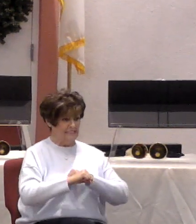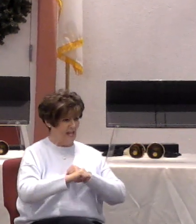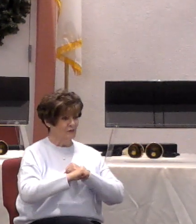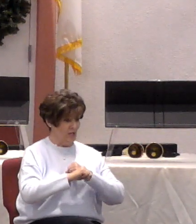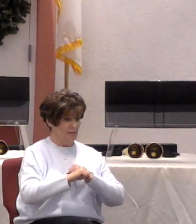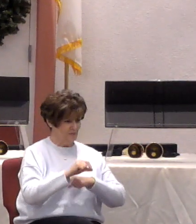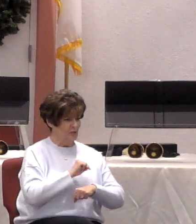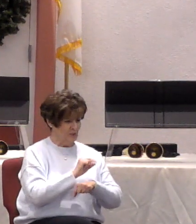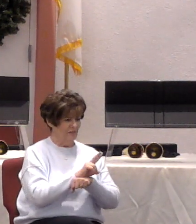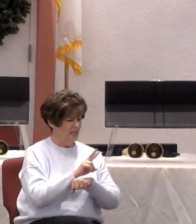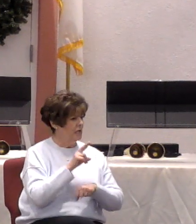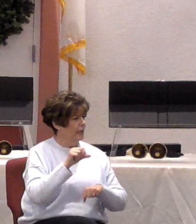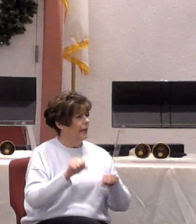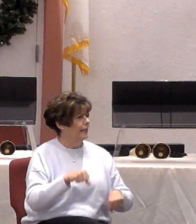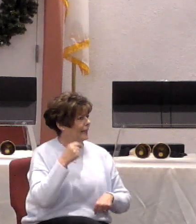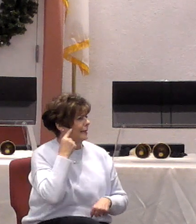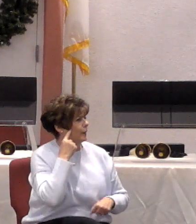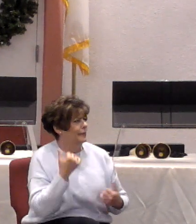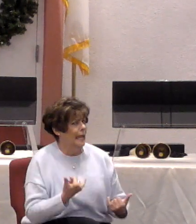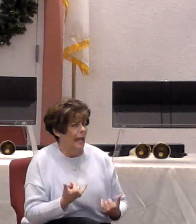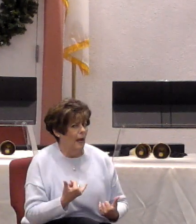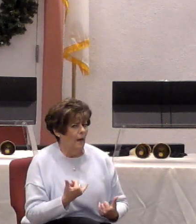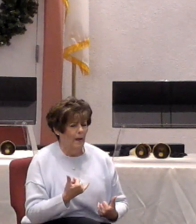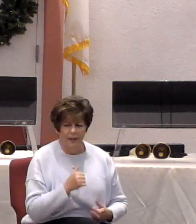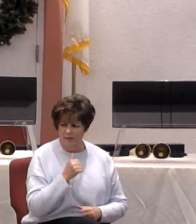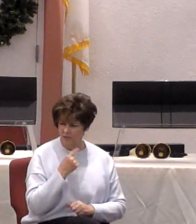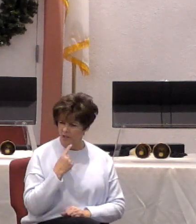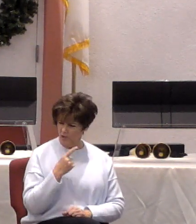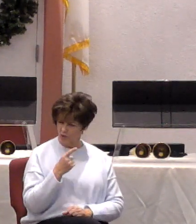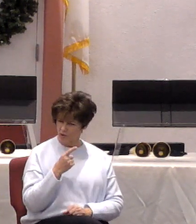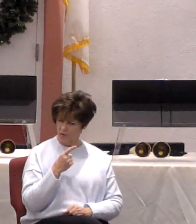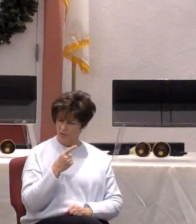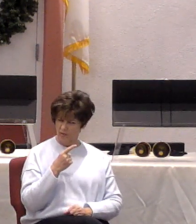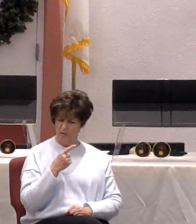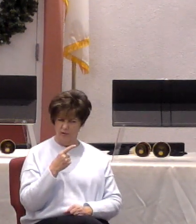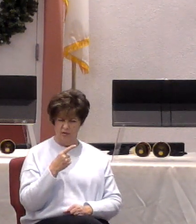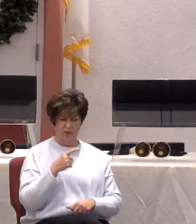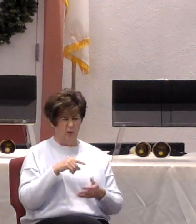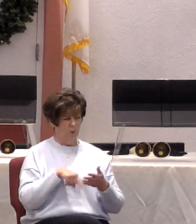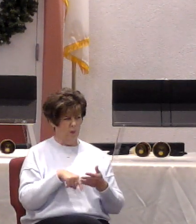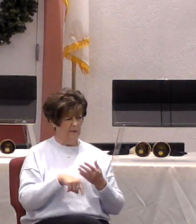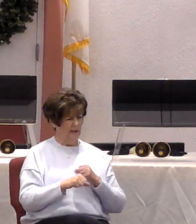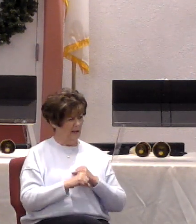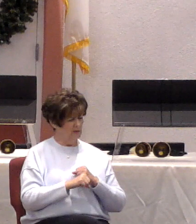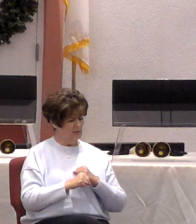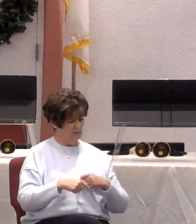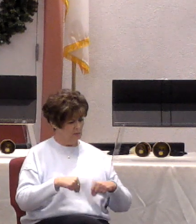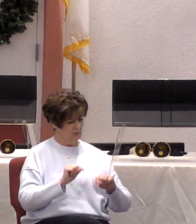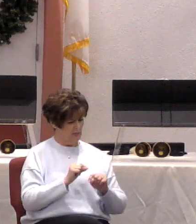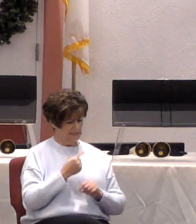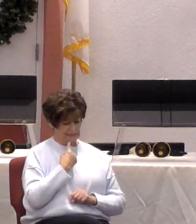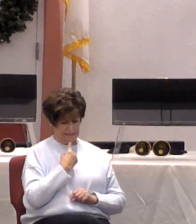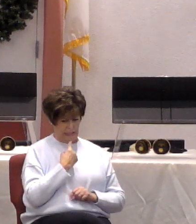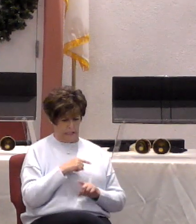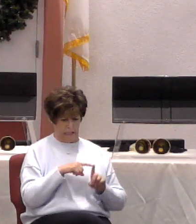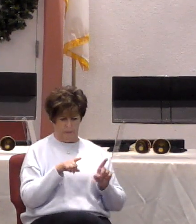now? I'm not quite sure I ever understood what that commercial was trying to say, but still